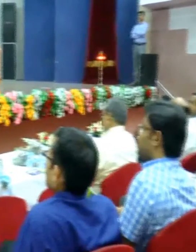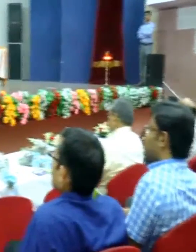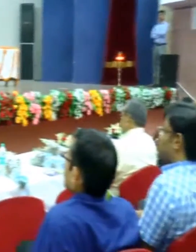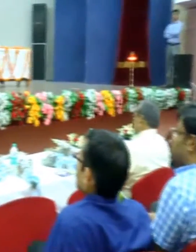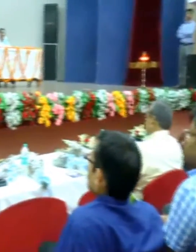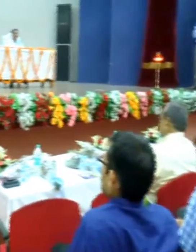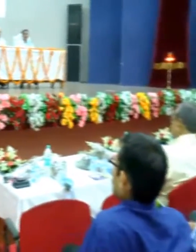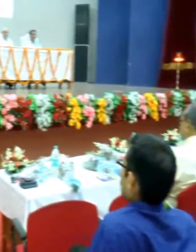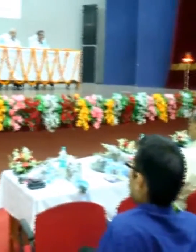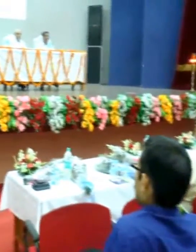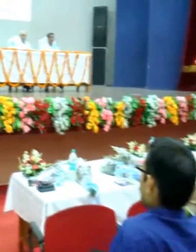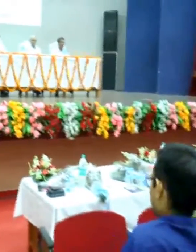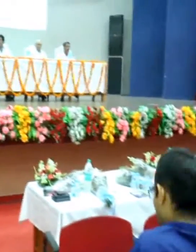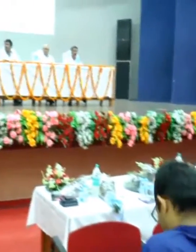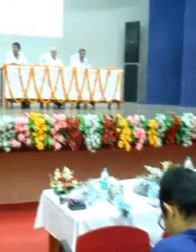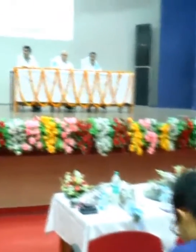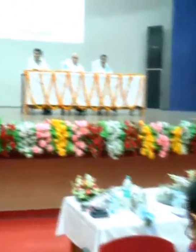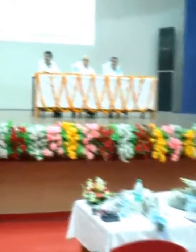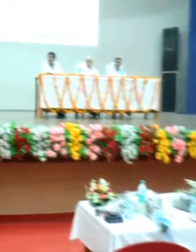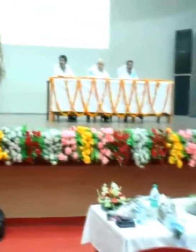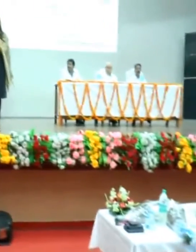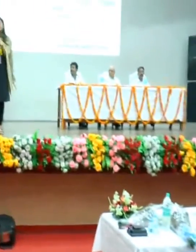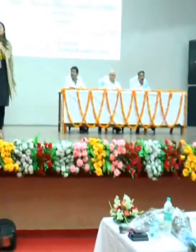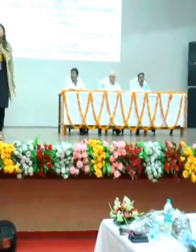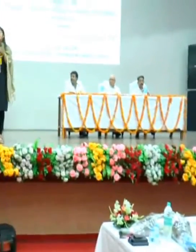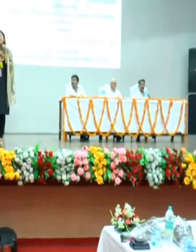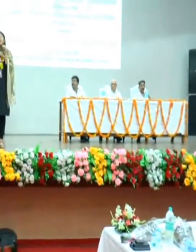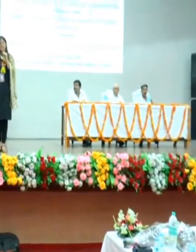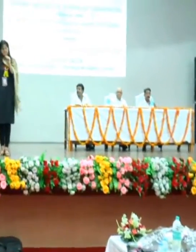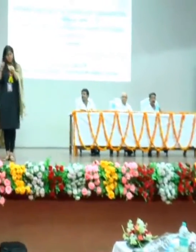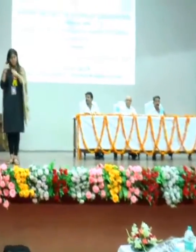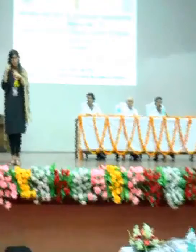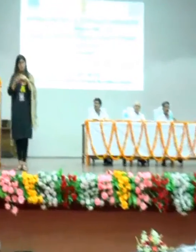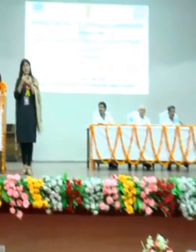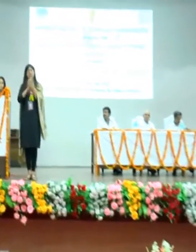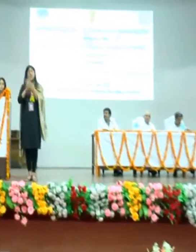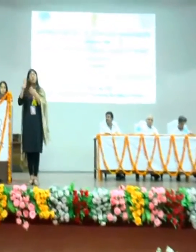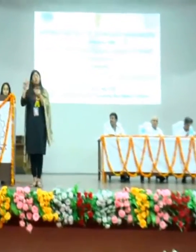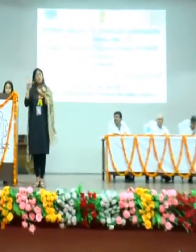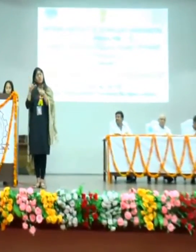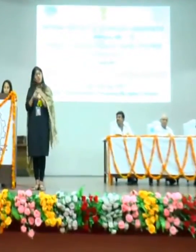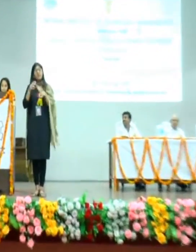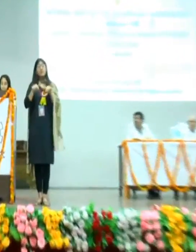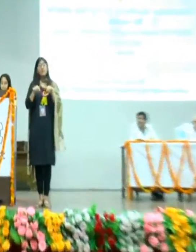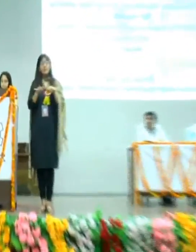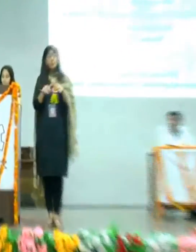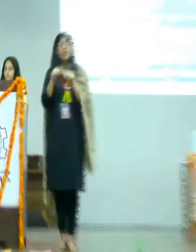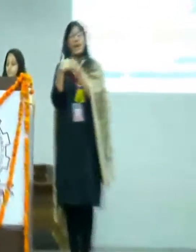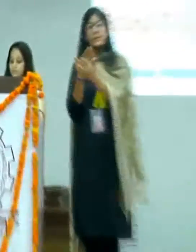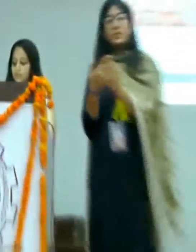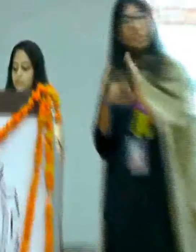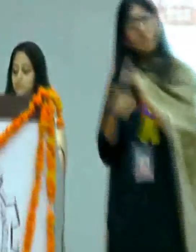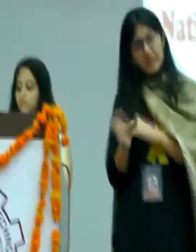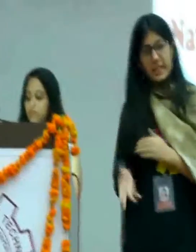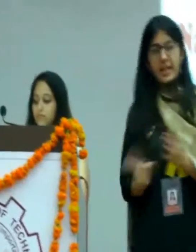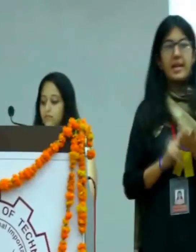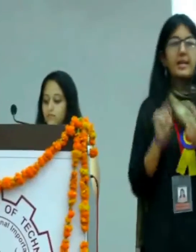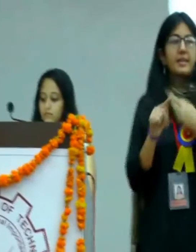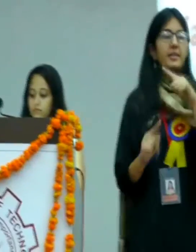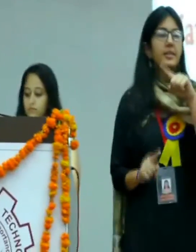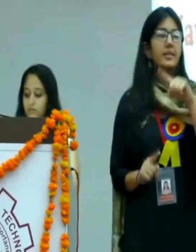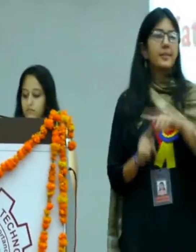Dr. Ashutosh Kumar Singh is working as a professor and head of the Department of Computer Application, NIT Kurukshetra. He